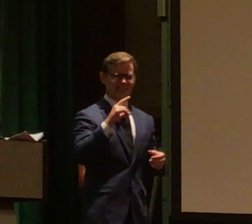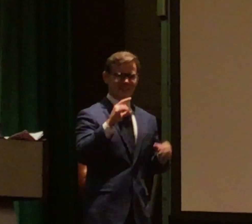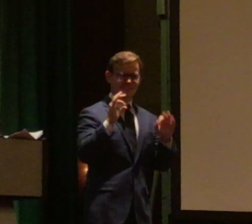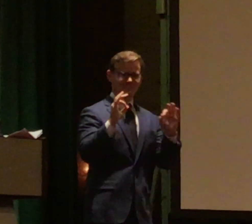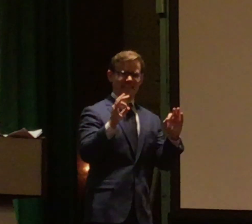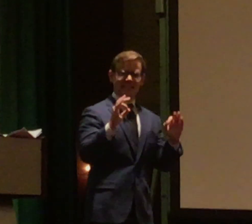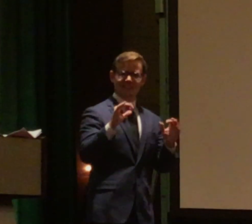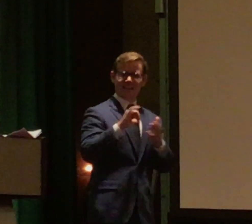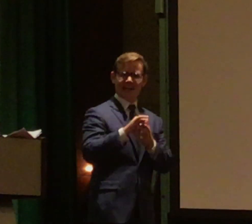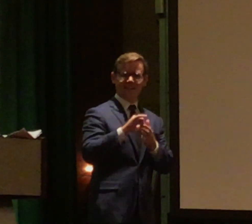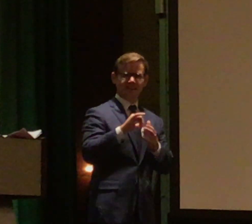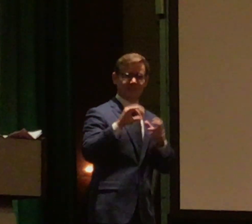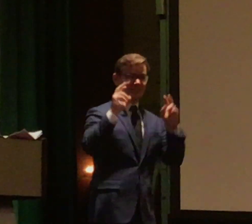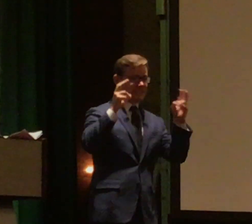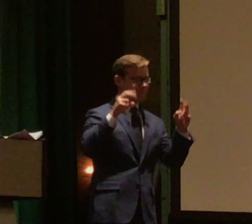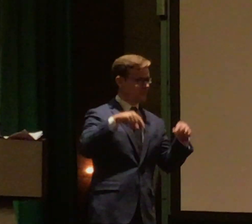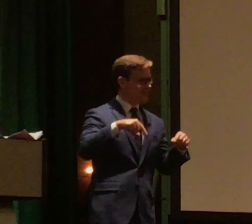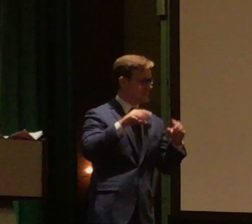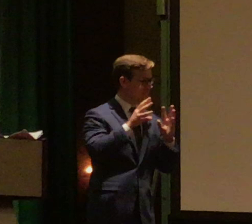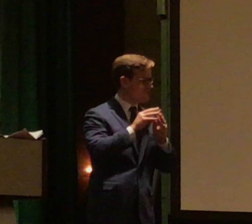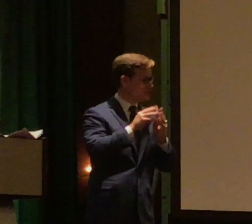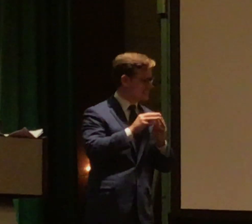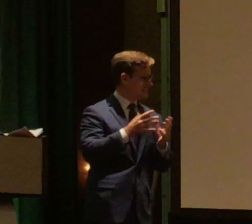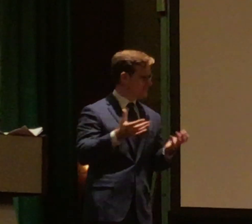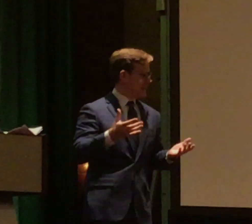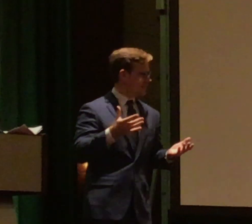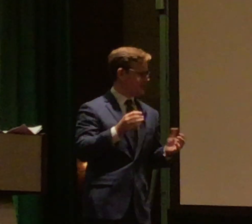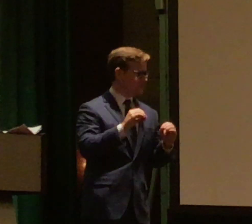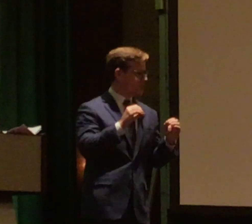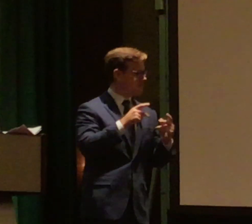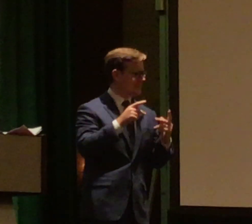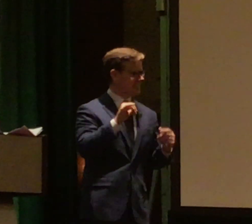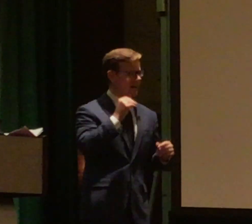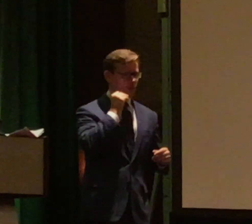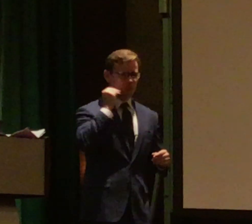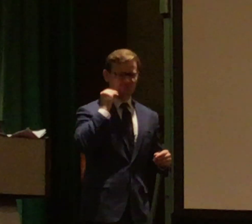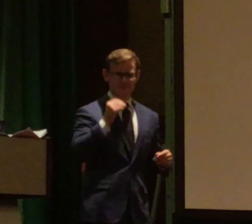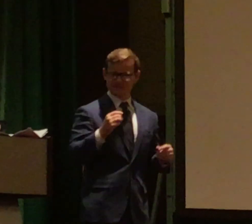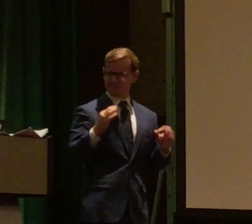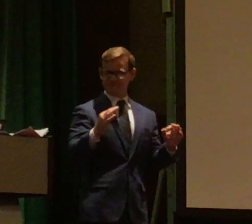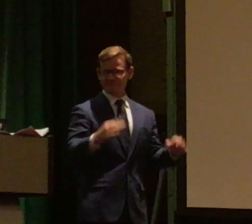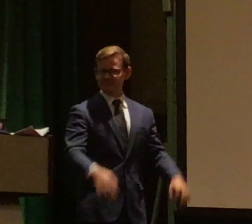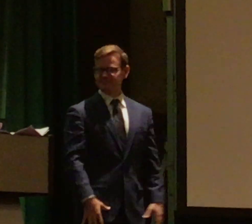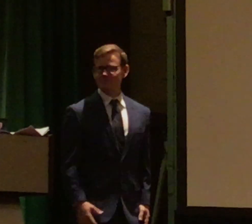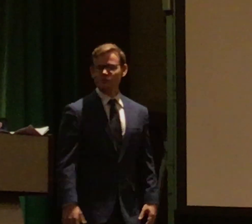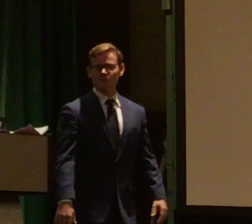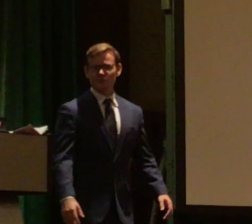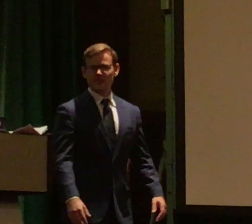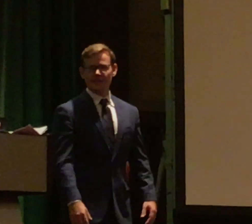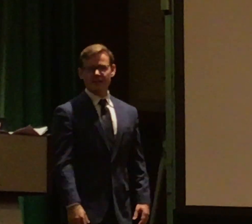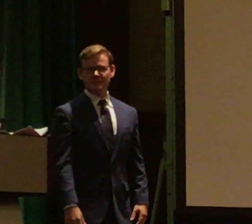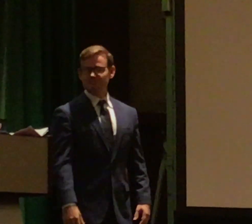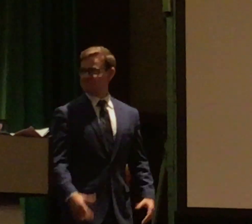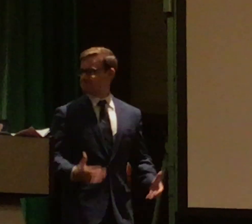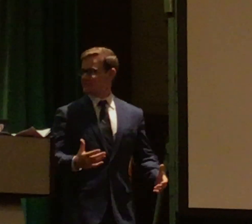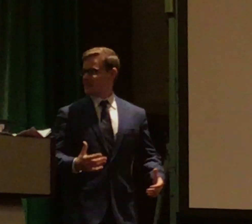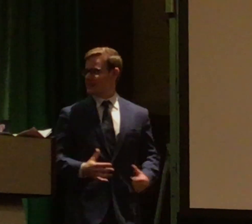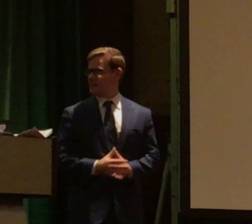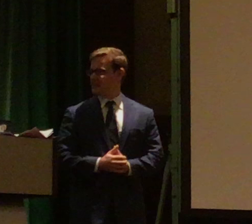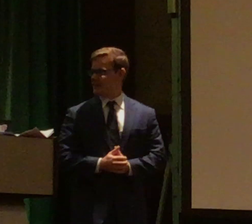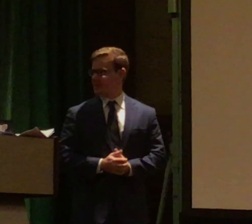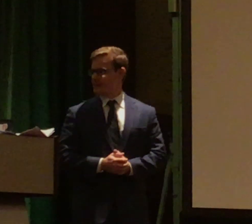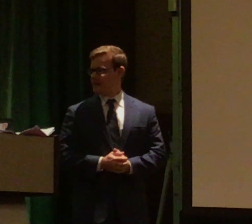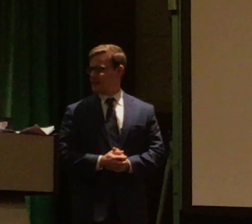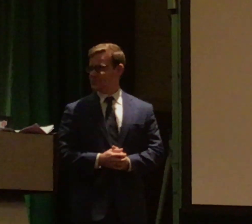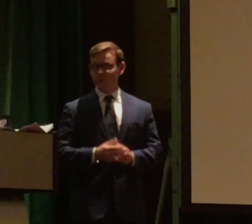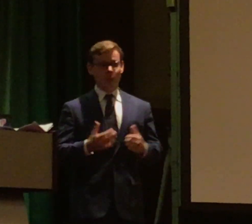So it's impossible for us to share our own stories, but what I'd like to do is to share with you a little bit about what